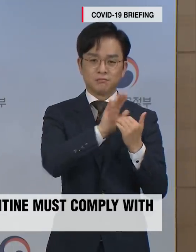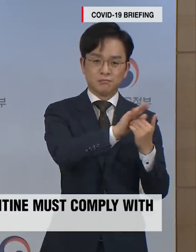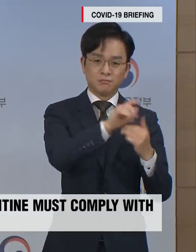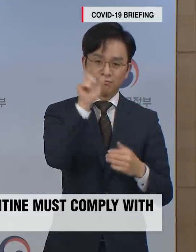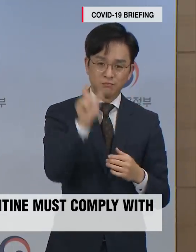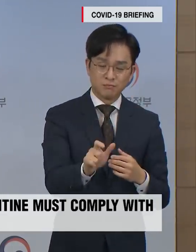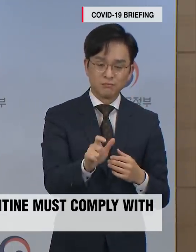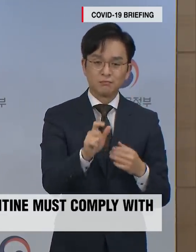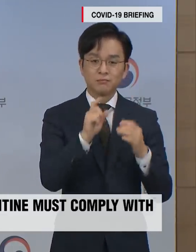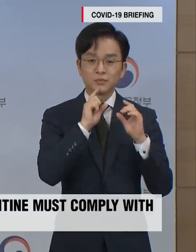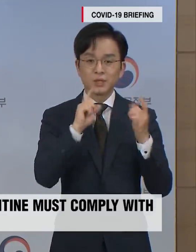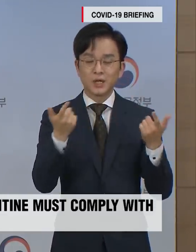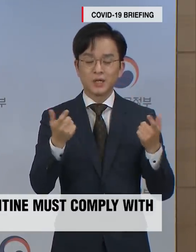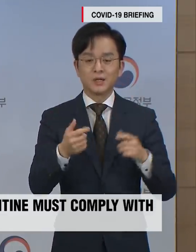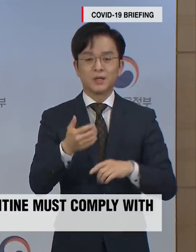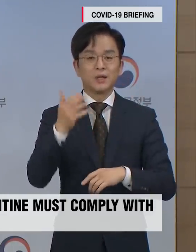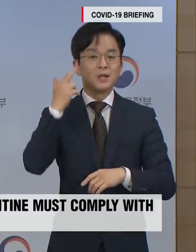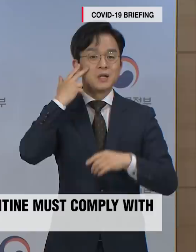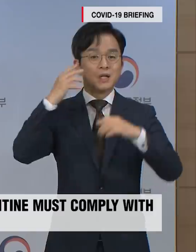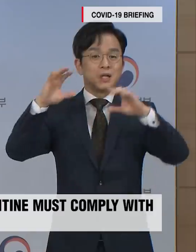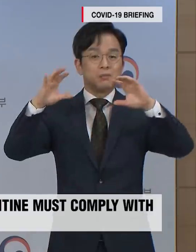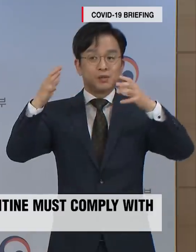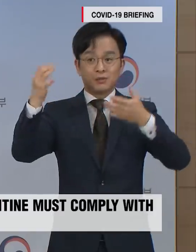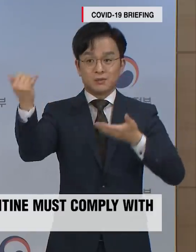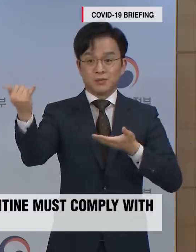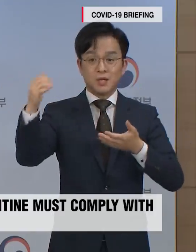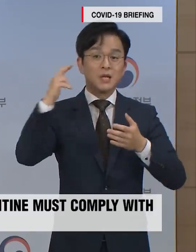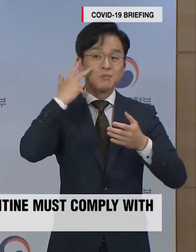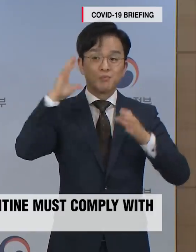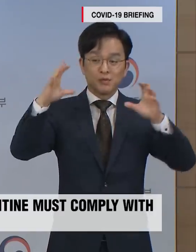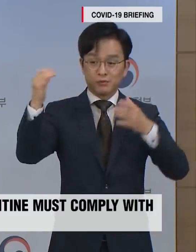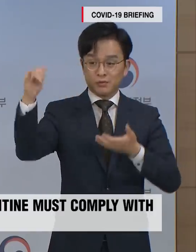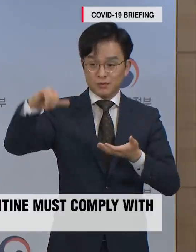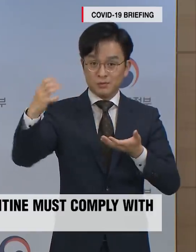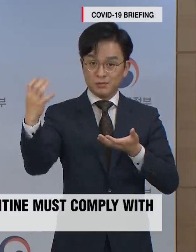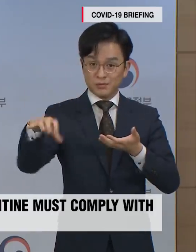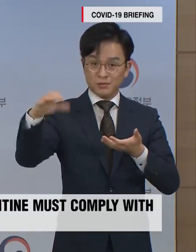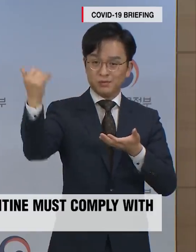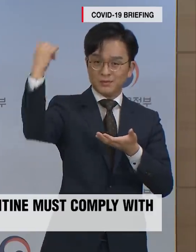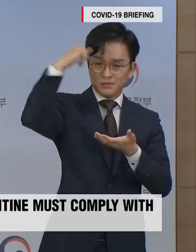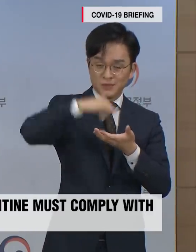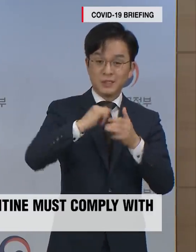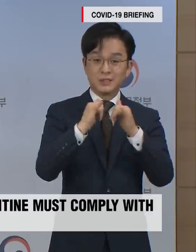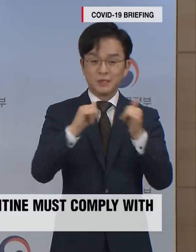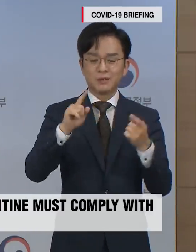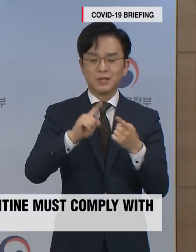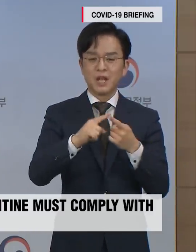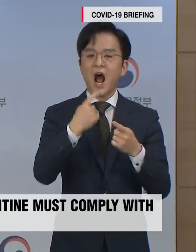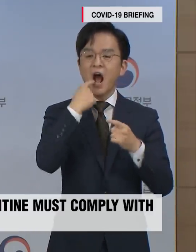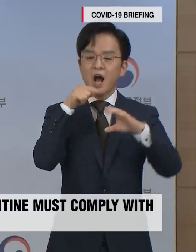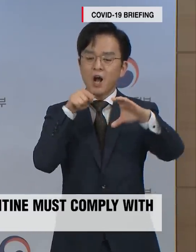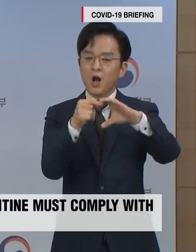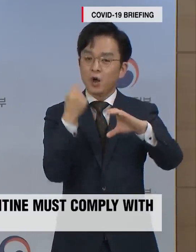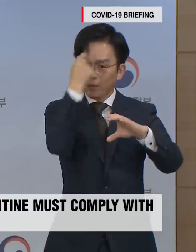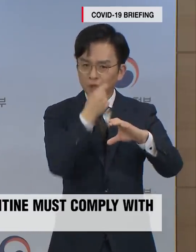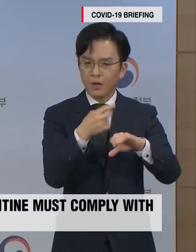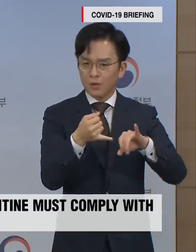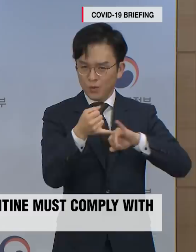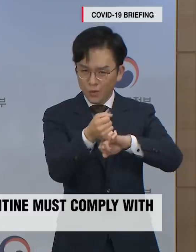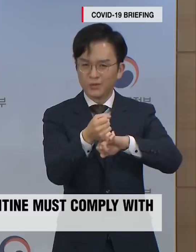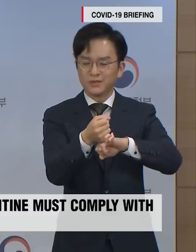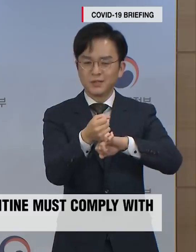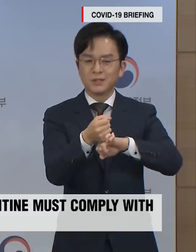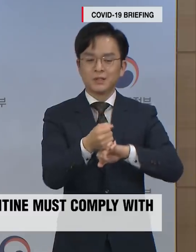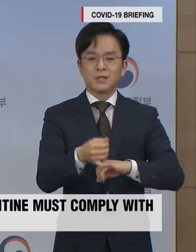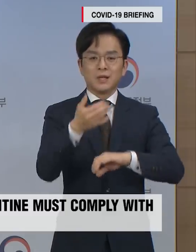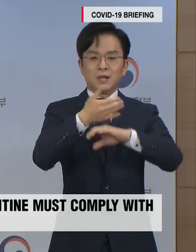while strengthening the measures for the foreigners coming in, we're also strengthening the measures for testing those people coming in from